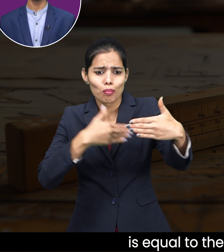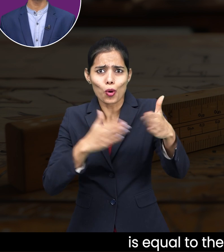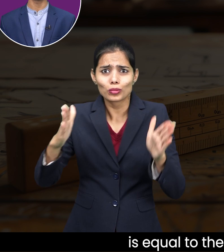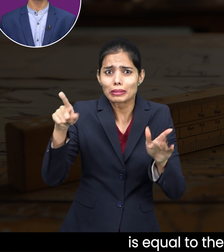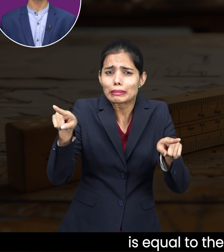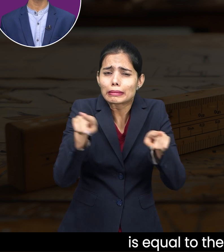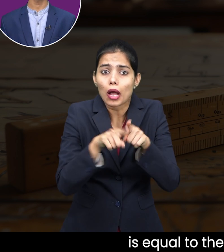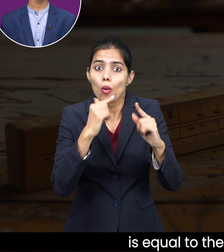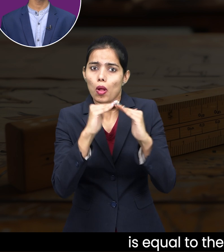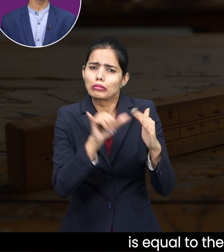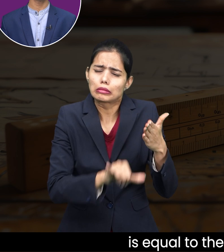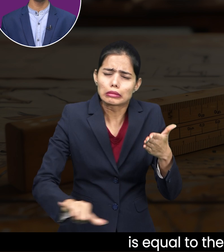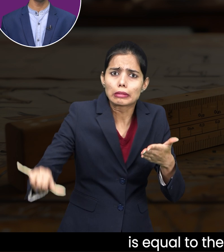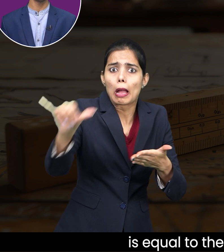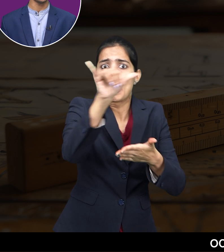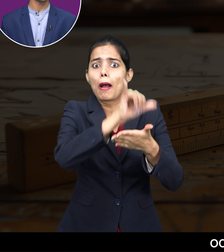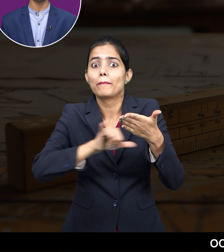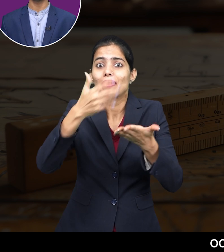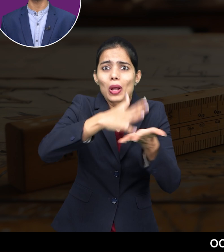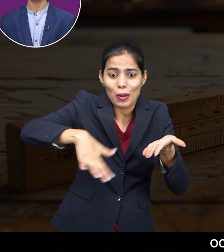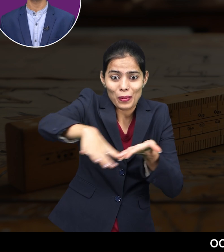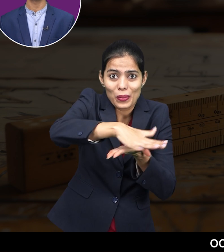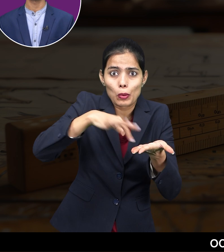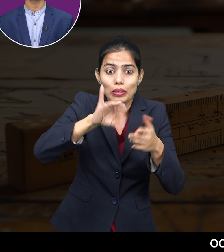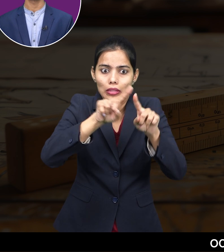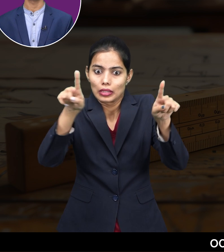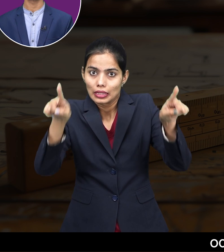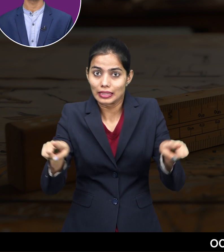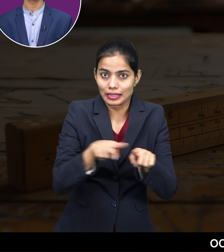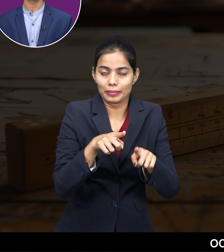is equal to the total number of cubes occupying it.